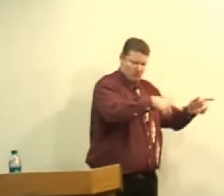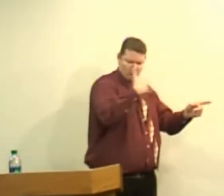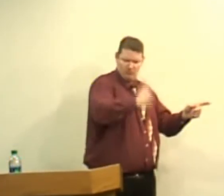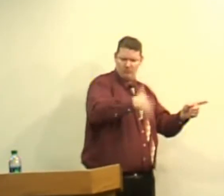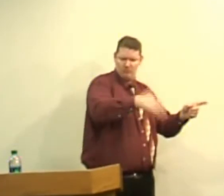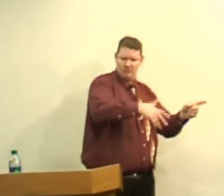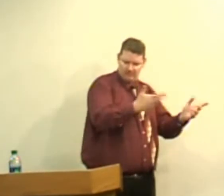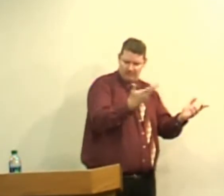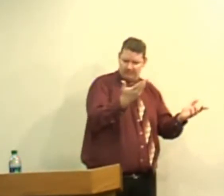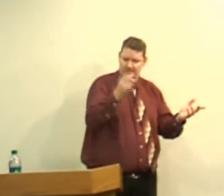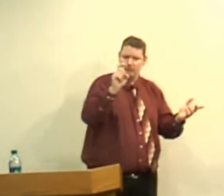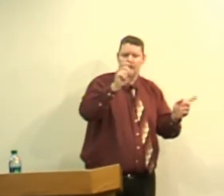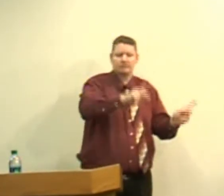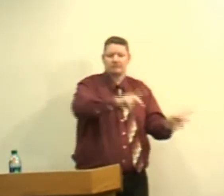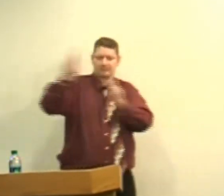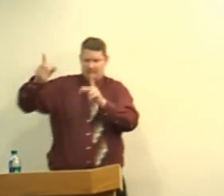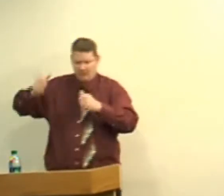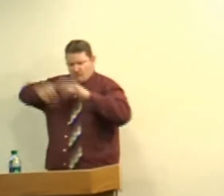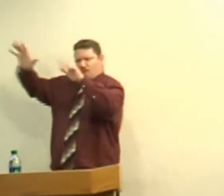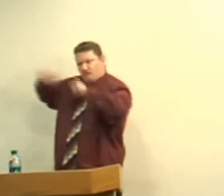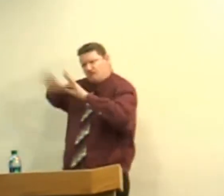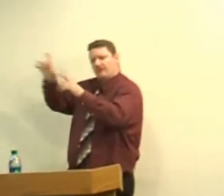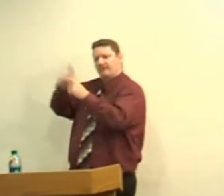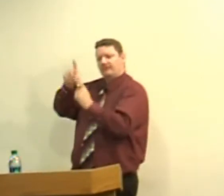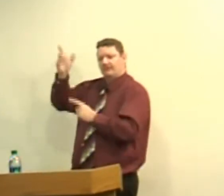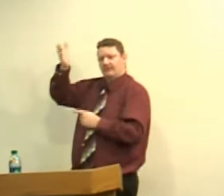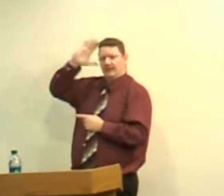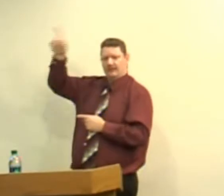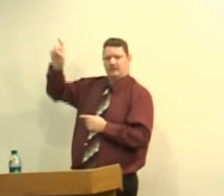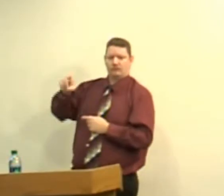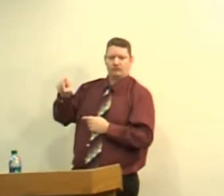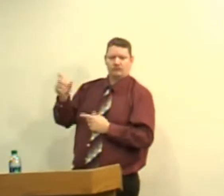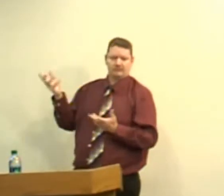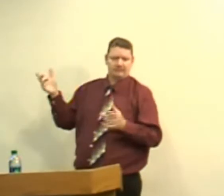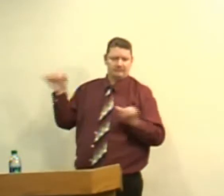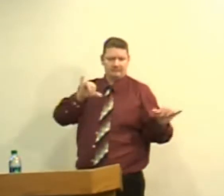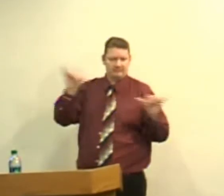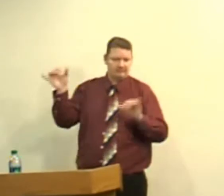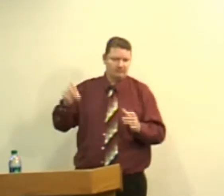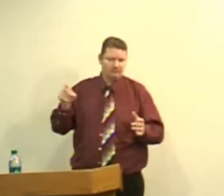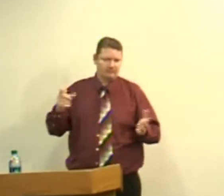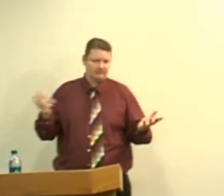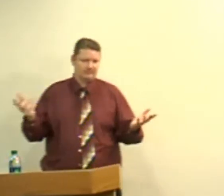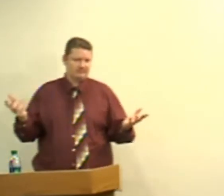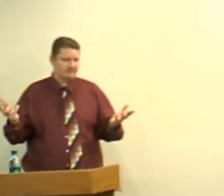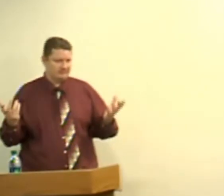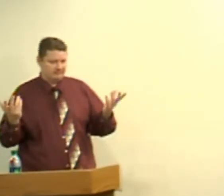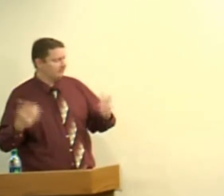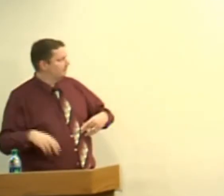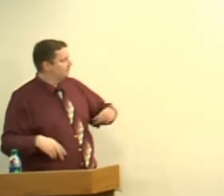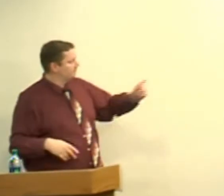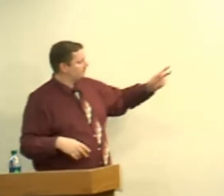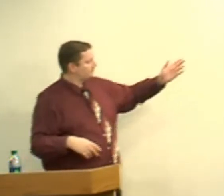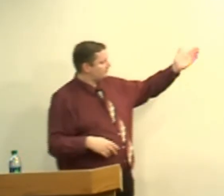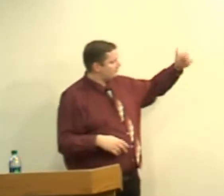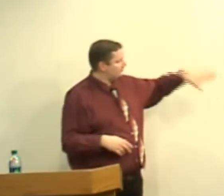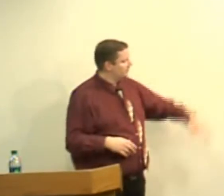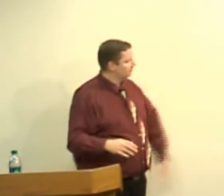You know, because in the old life, this is what we did. But as a new person, we are to look at the will of God and do the will of God.